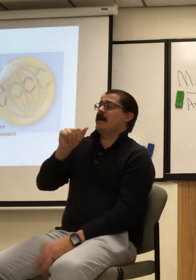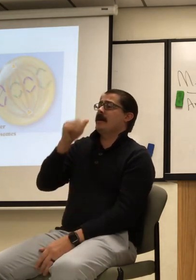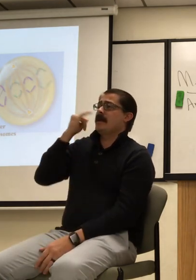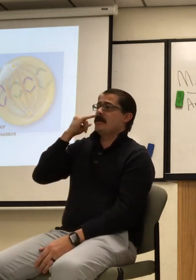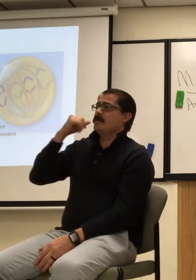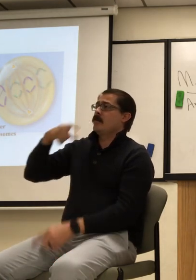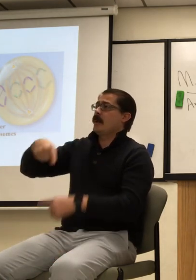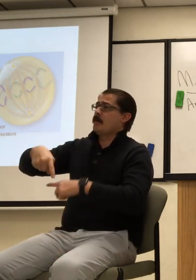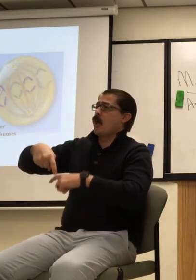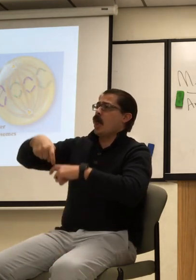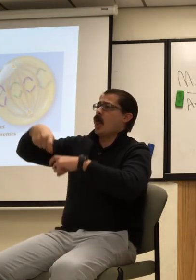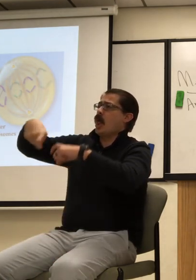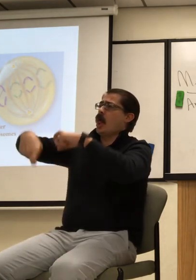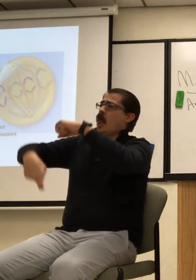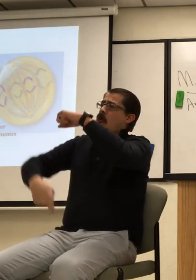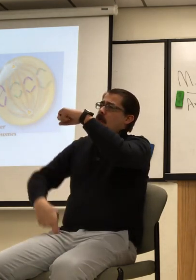way,